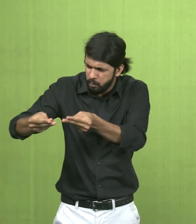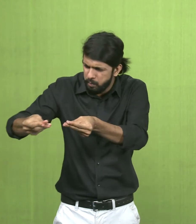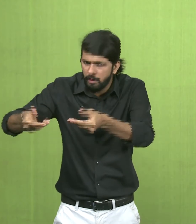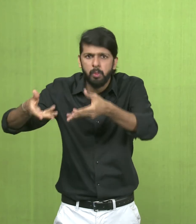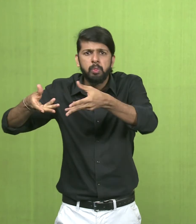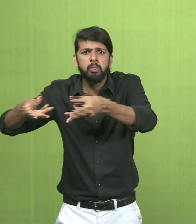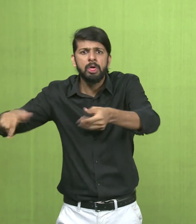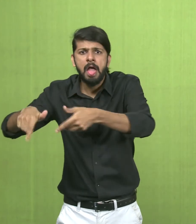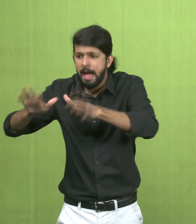firewood